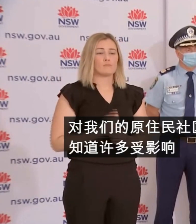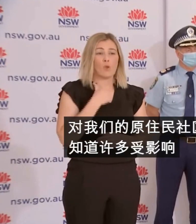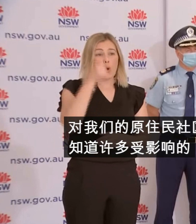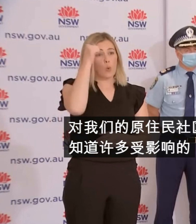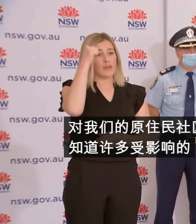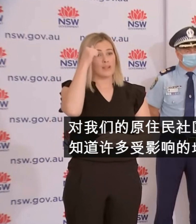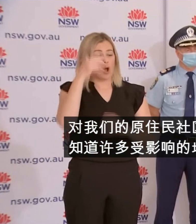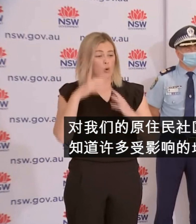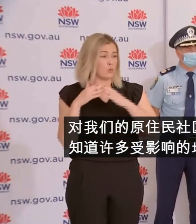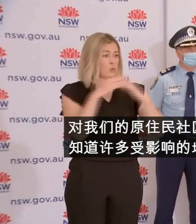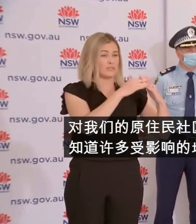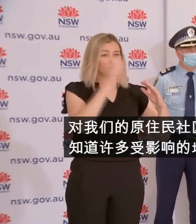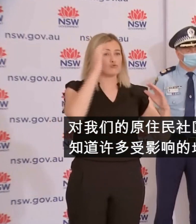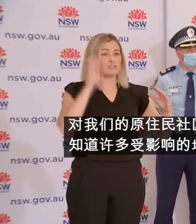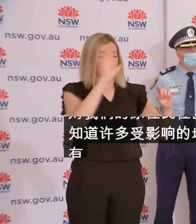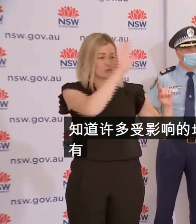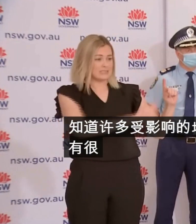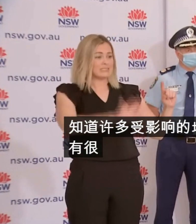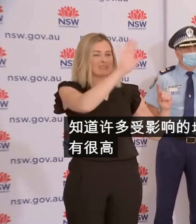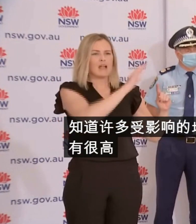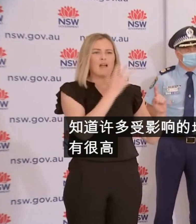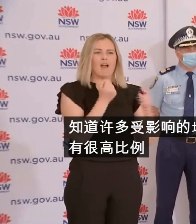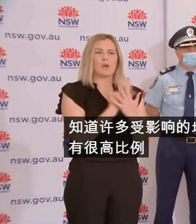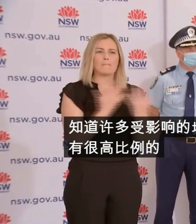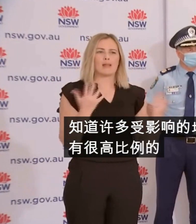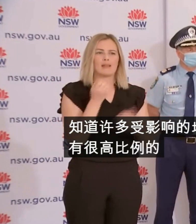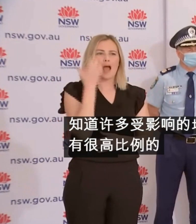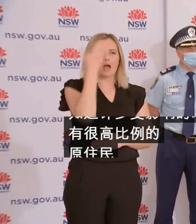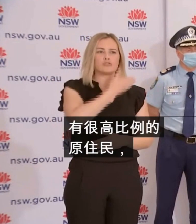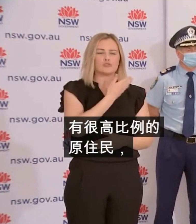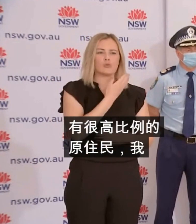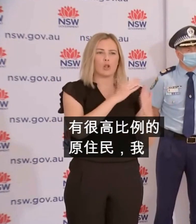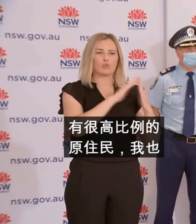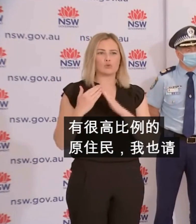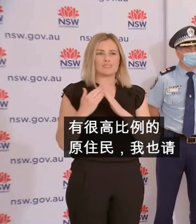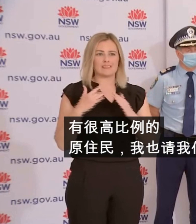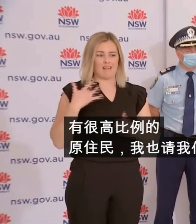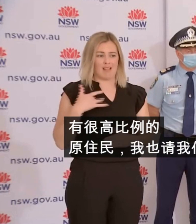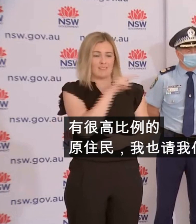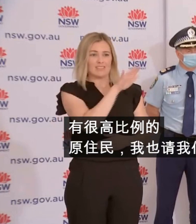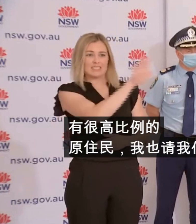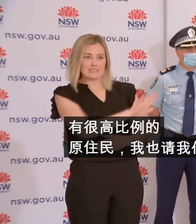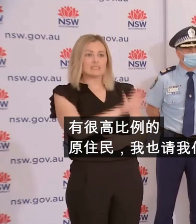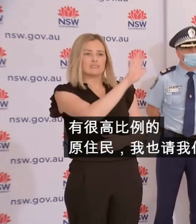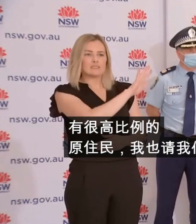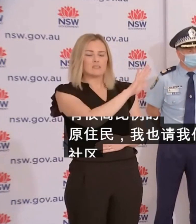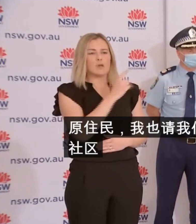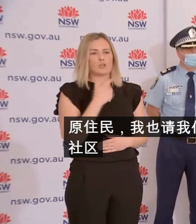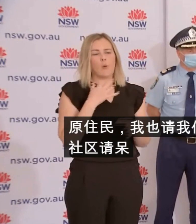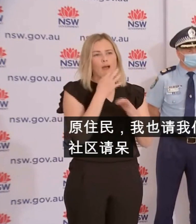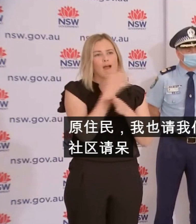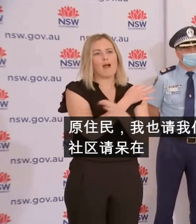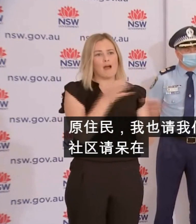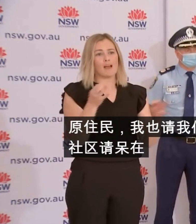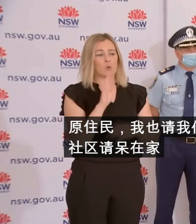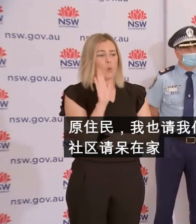of those affected areas have a high proportion of Aboriginal people, and I ask all our Aboriginal community